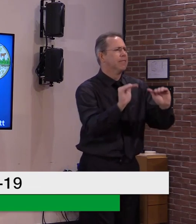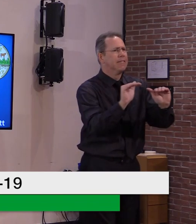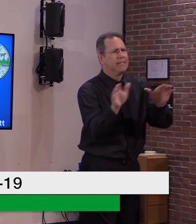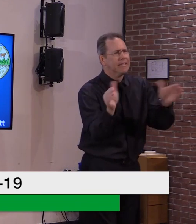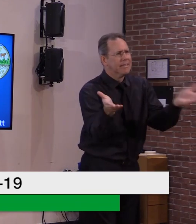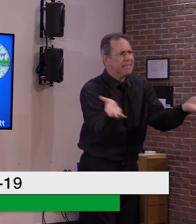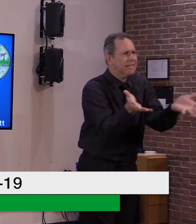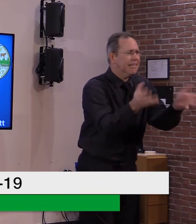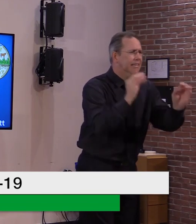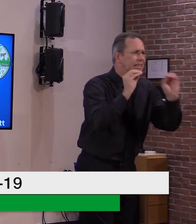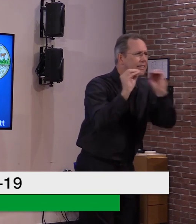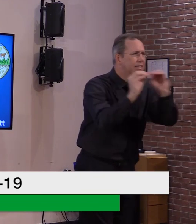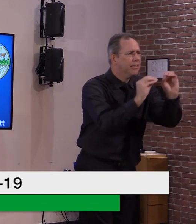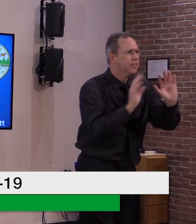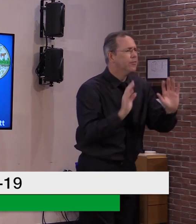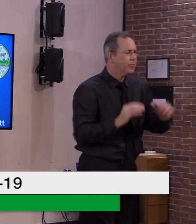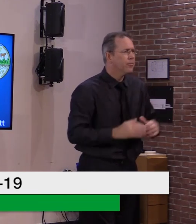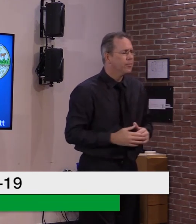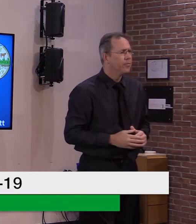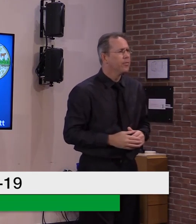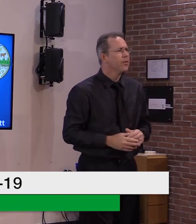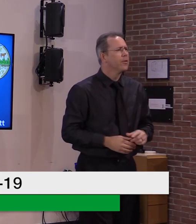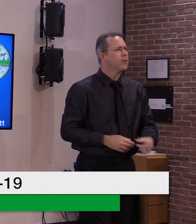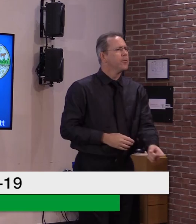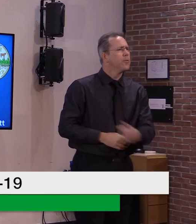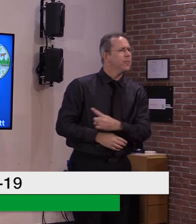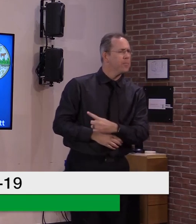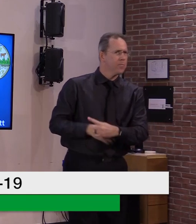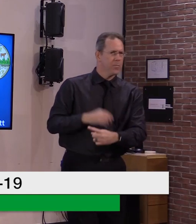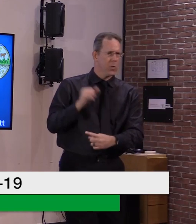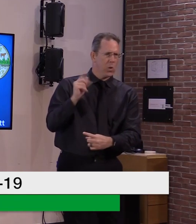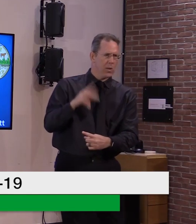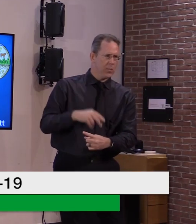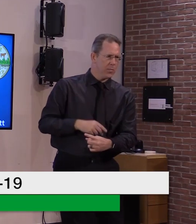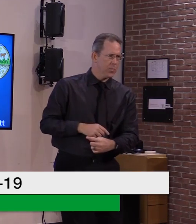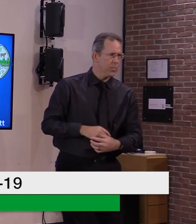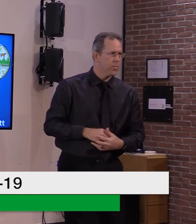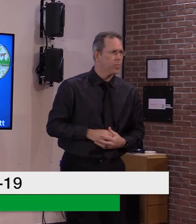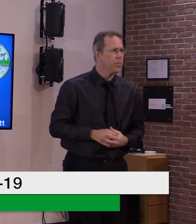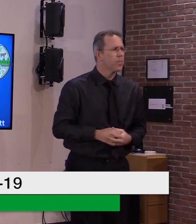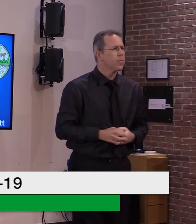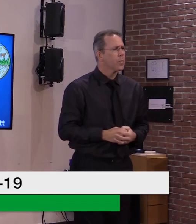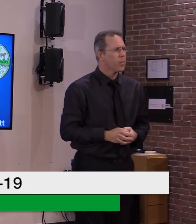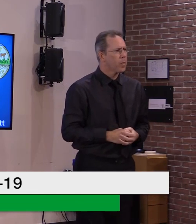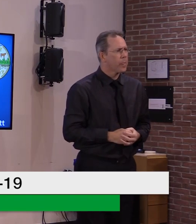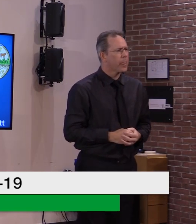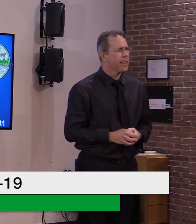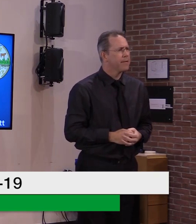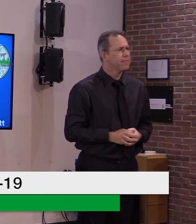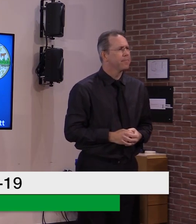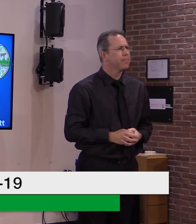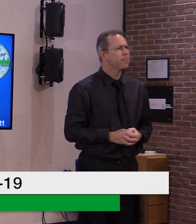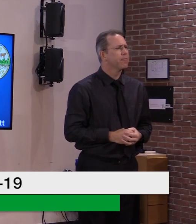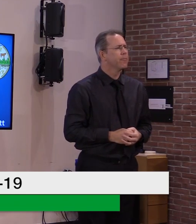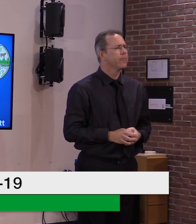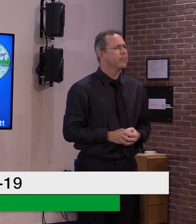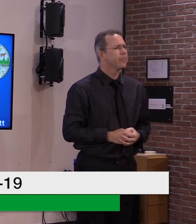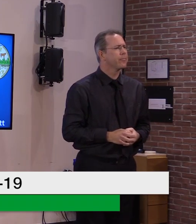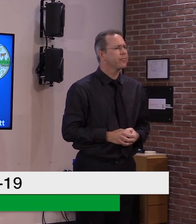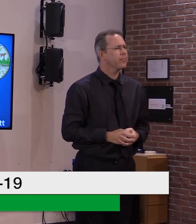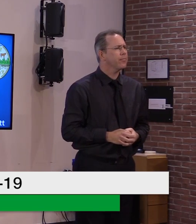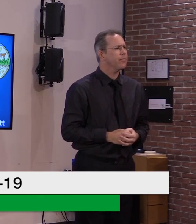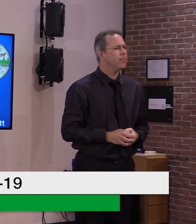89 there are new metal signs uh at incremental exits advising of the travel